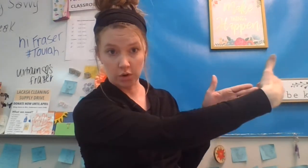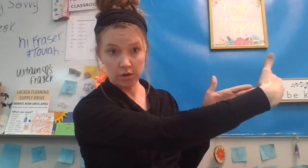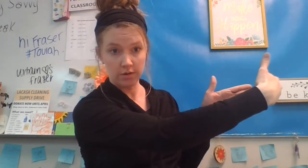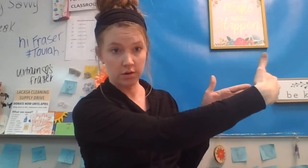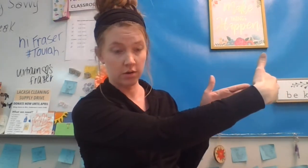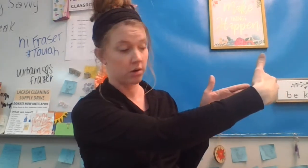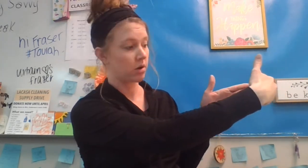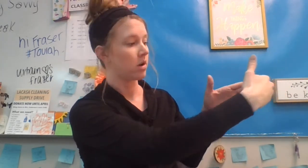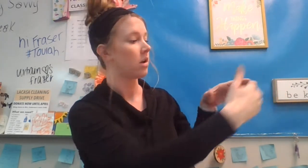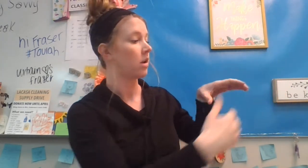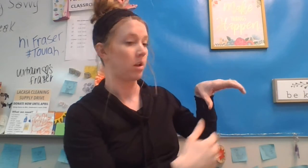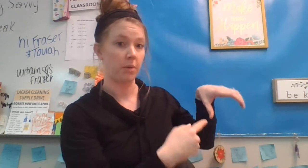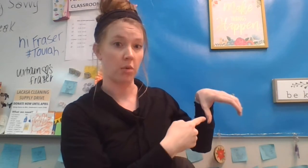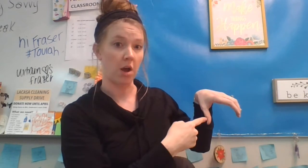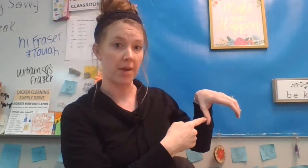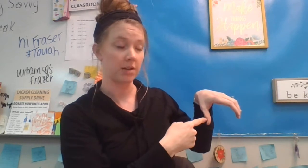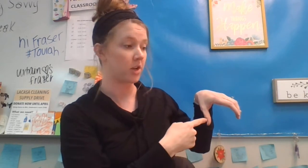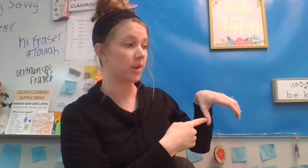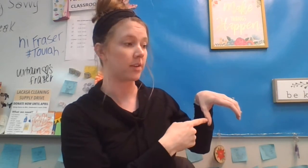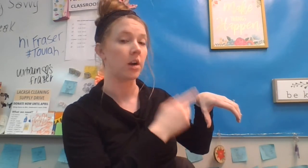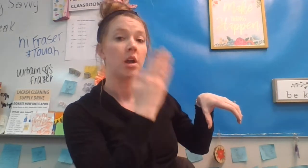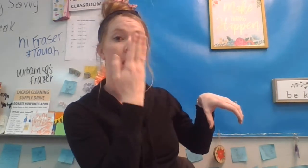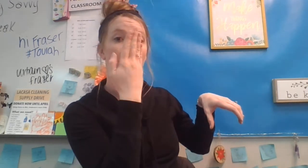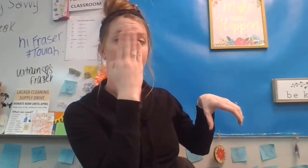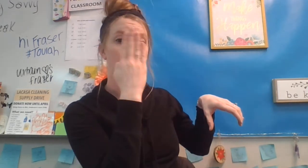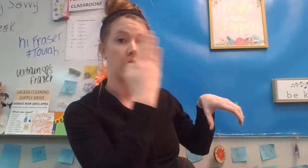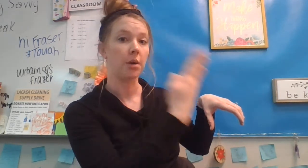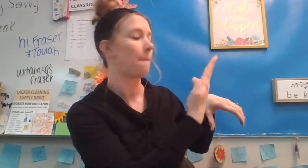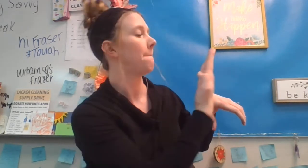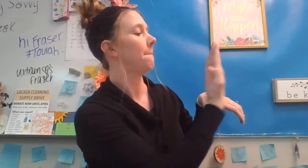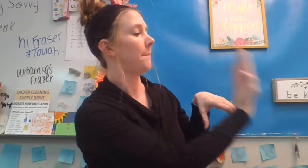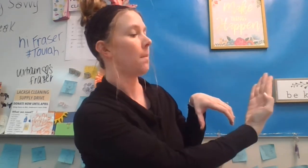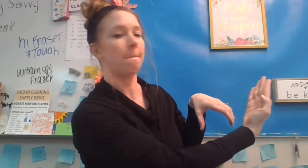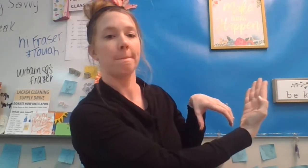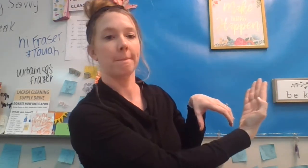I'm going to come back to my dresser, mirror, boop,